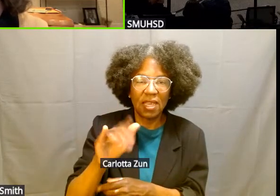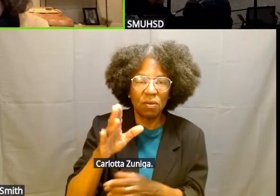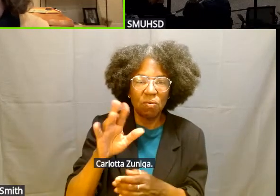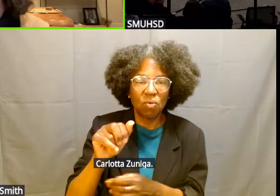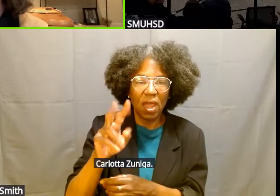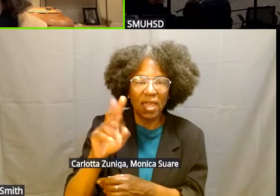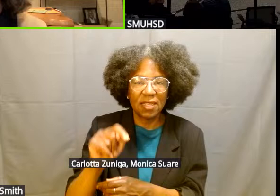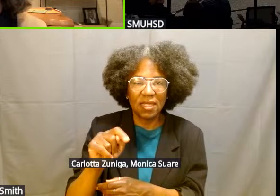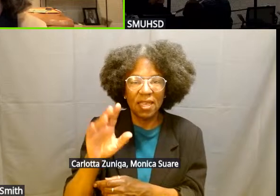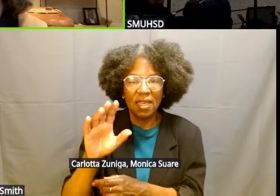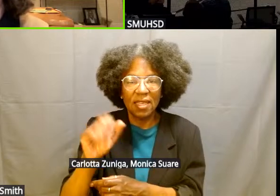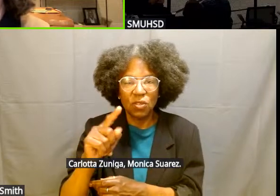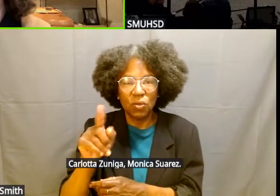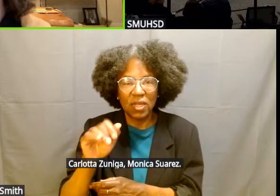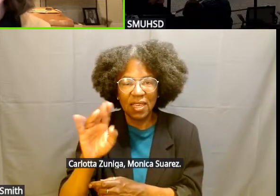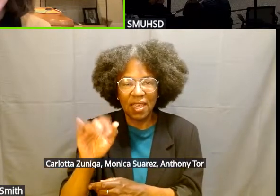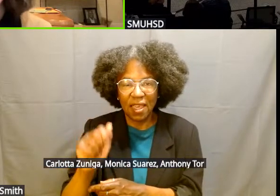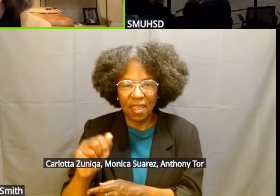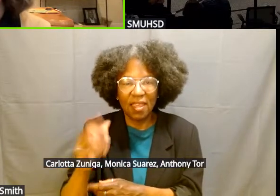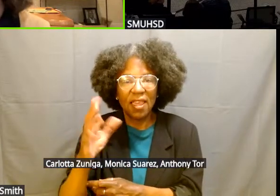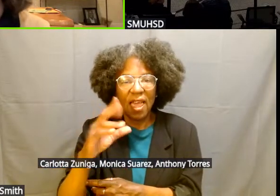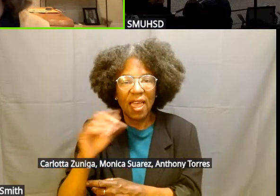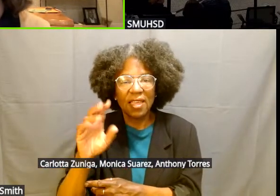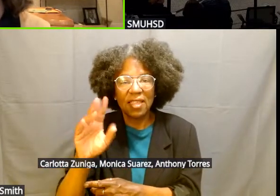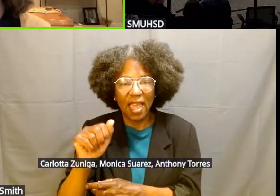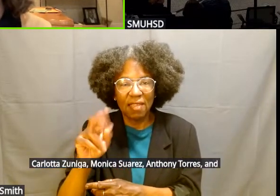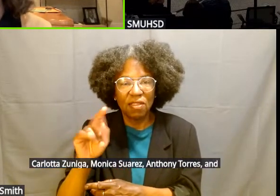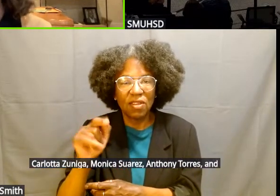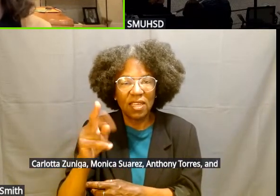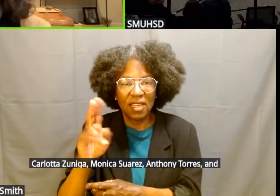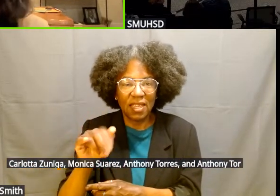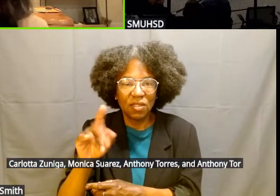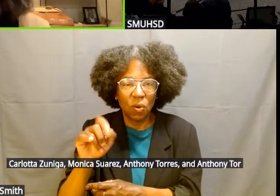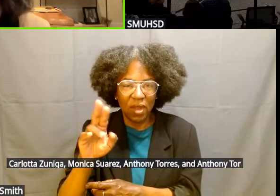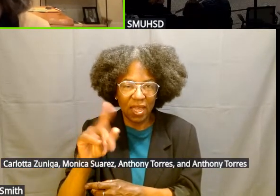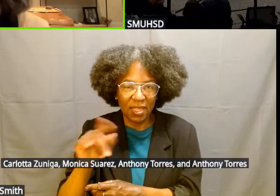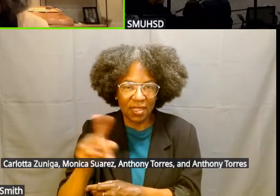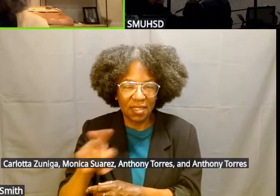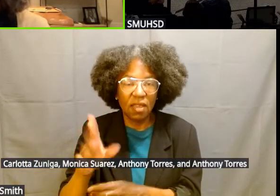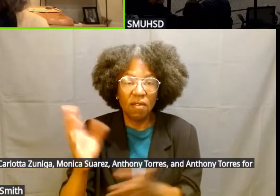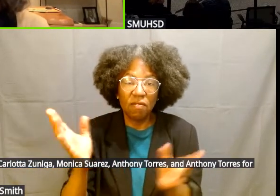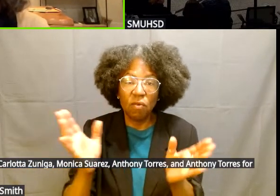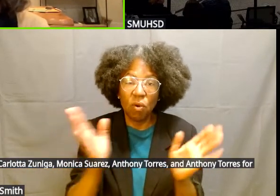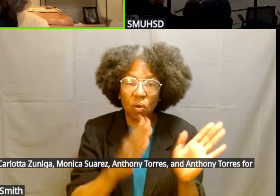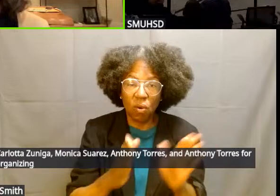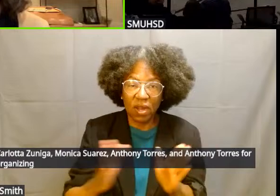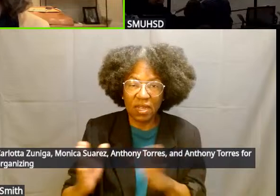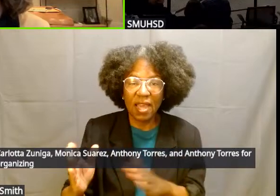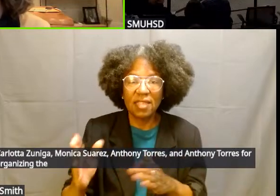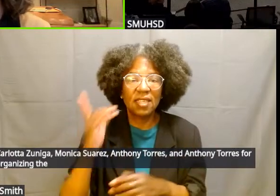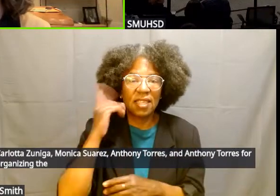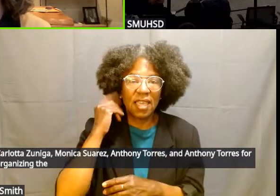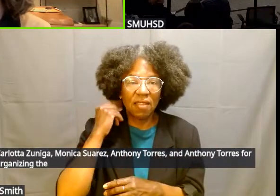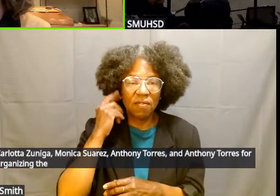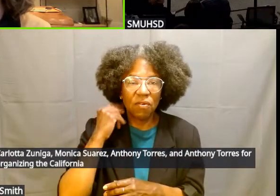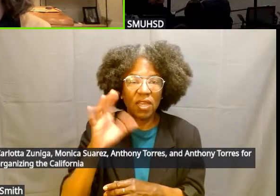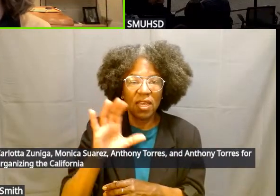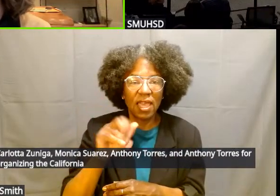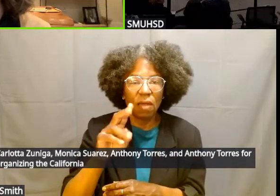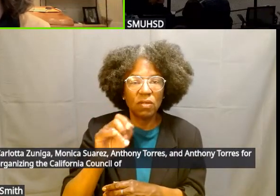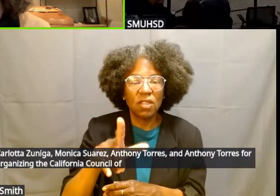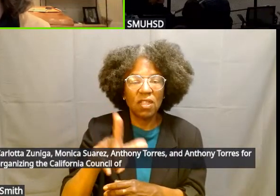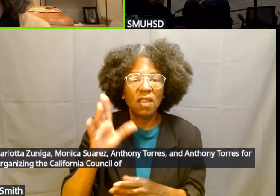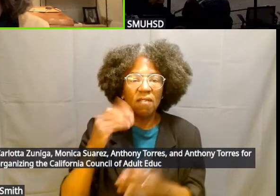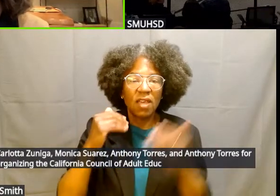Suarez, Anthony Torres, and Anthony Torres for organizing the California Council of Adult Education